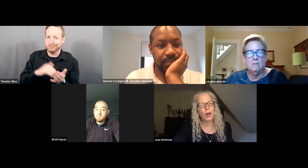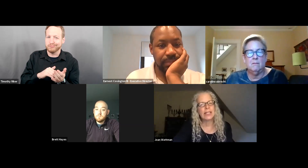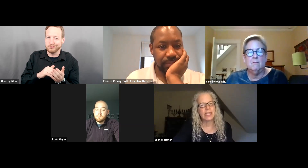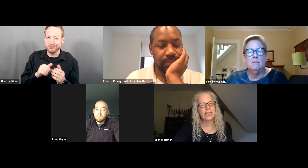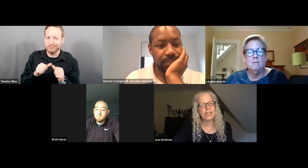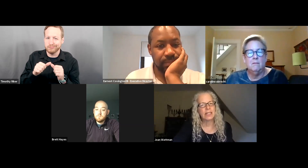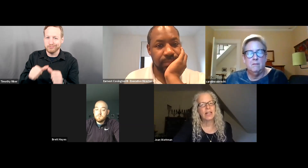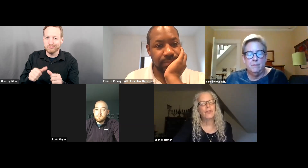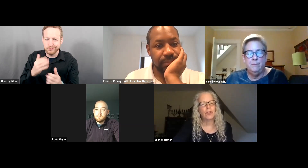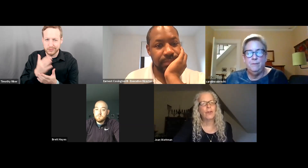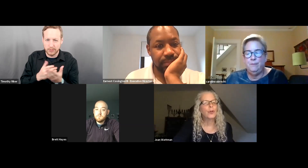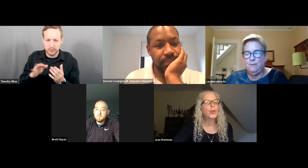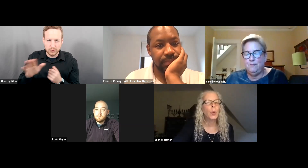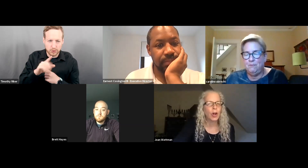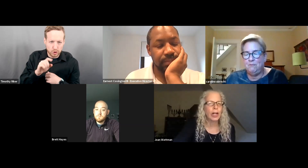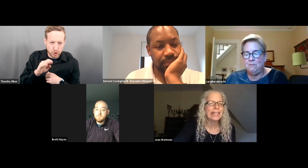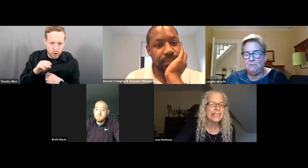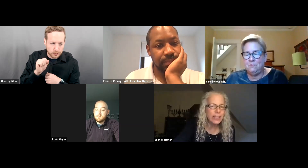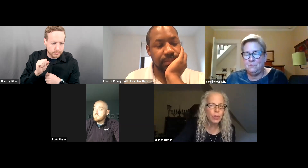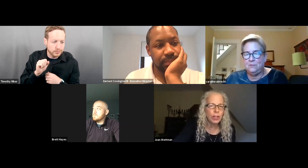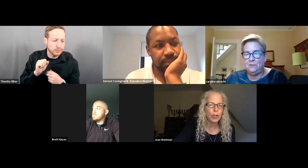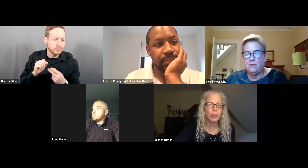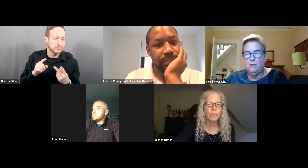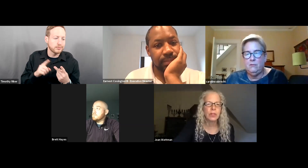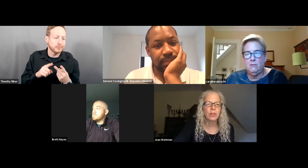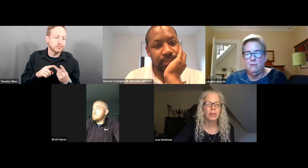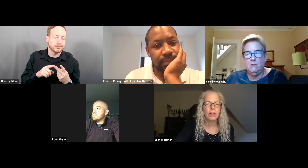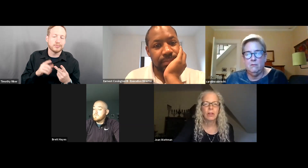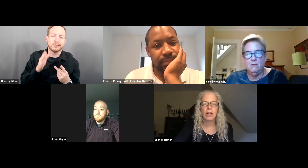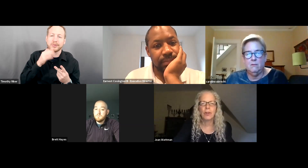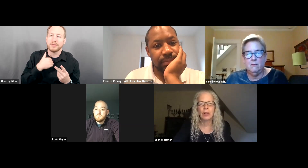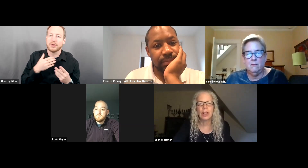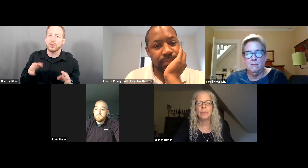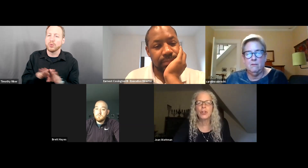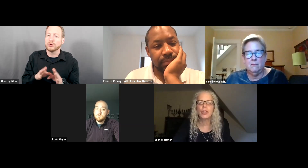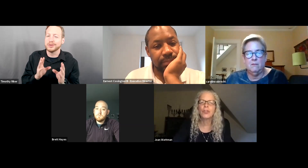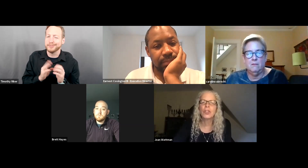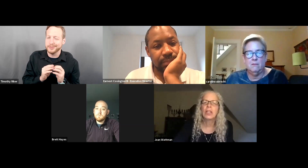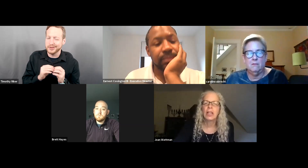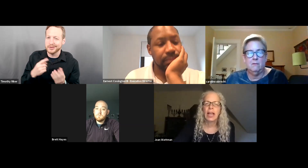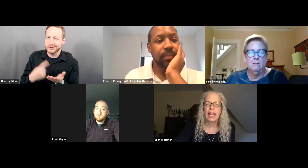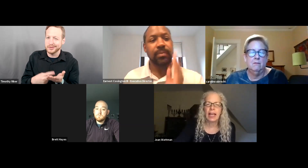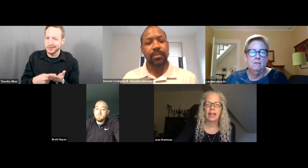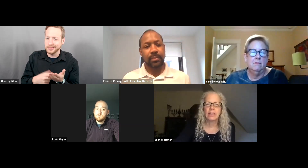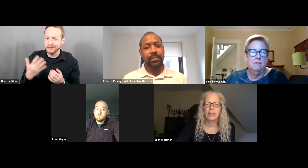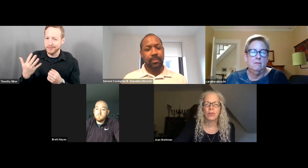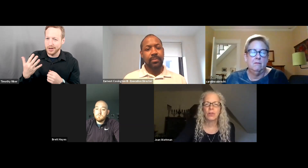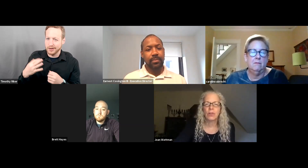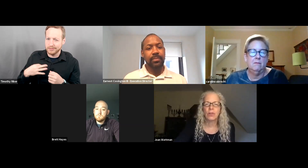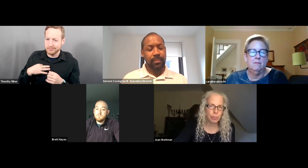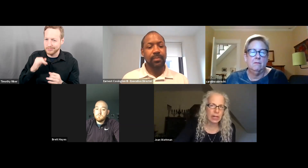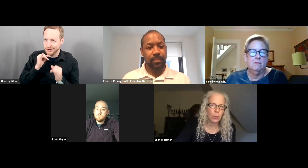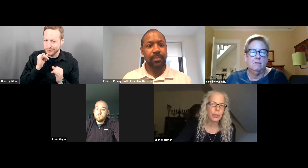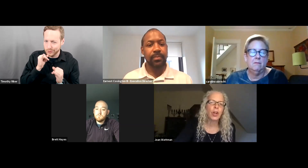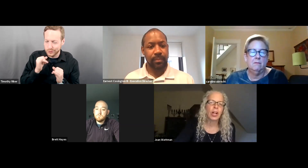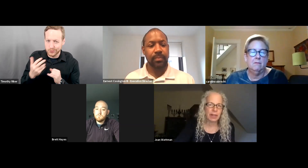interview process for the folks who are going to continue their terms, current commissioners, and